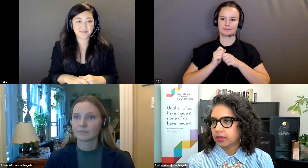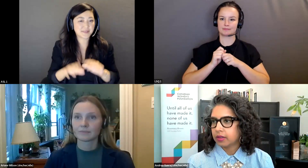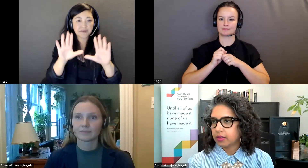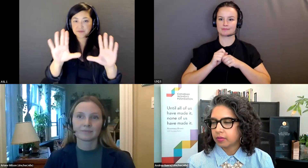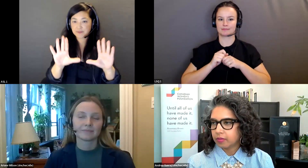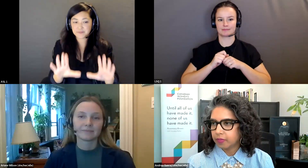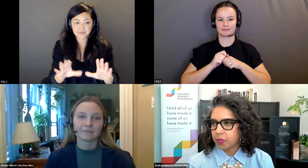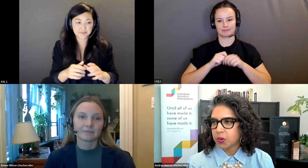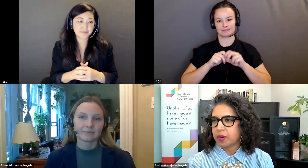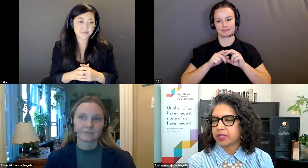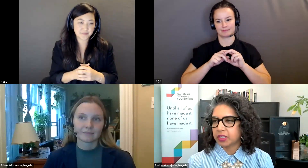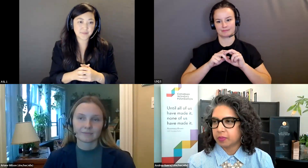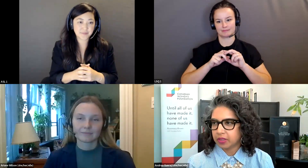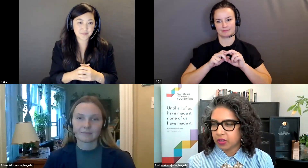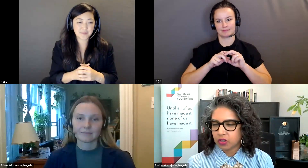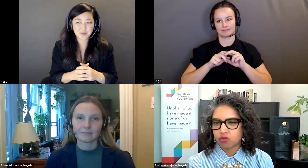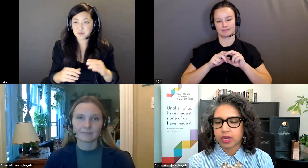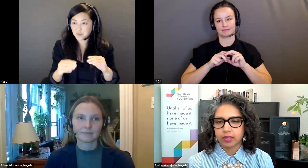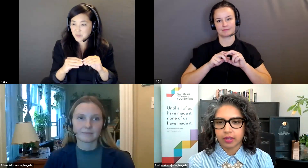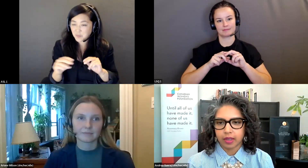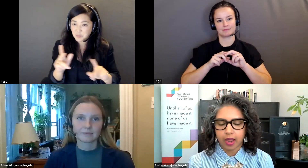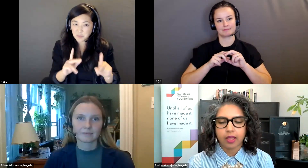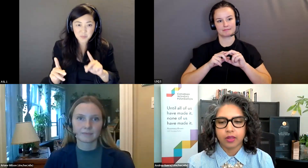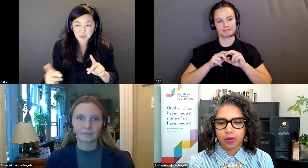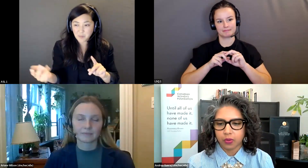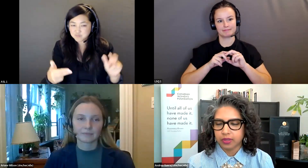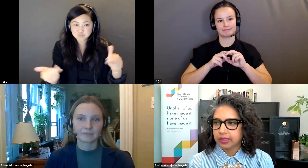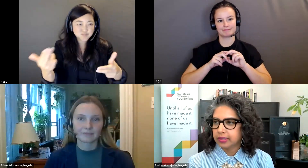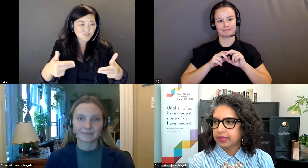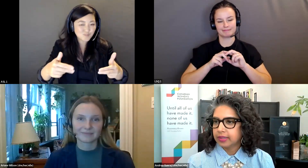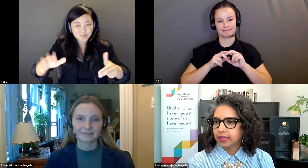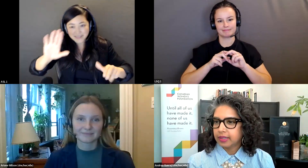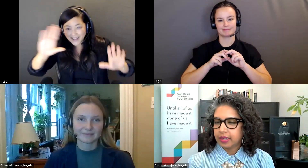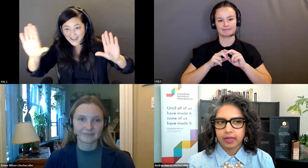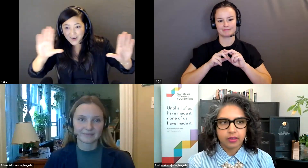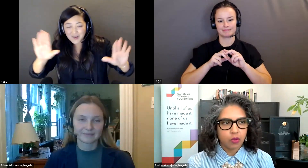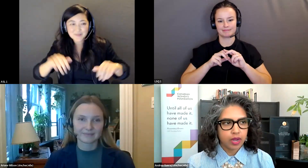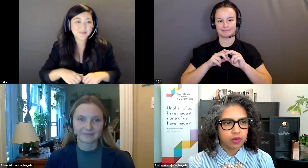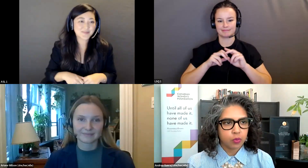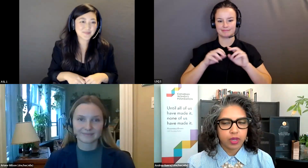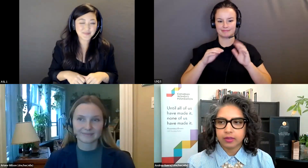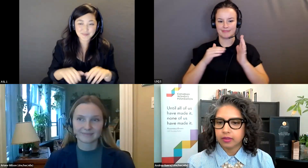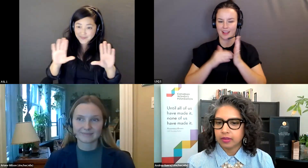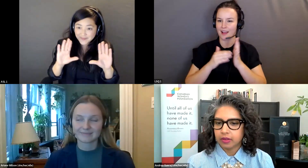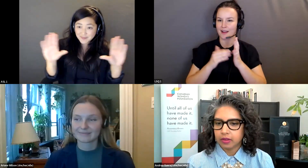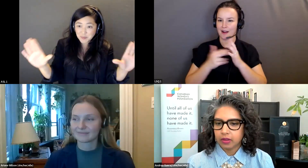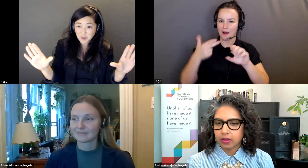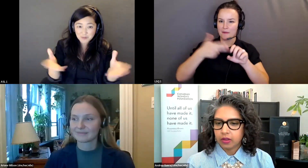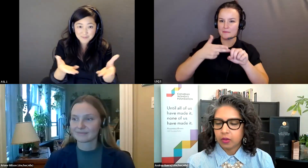Fabulous. More participants trickling in. Hello. Hello,